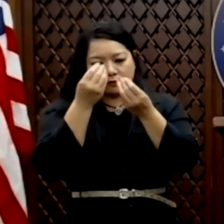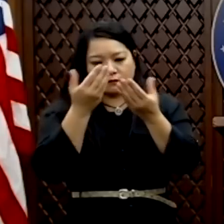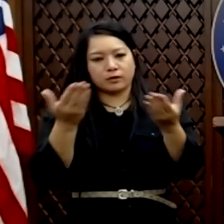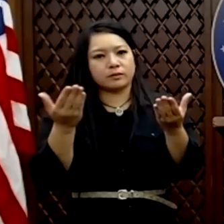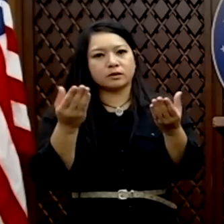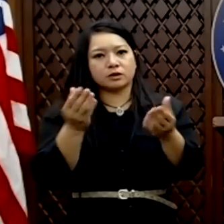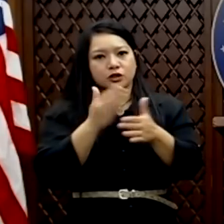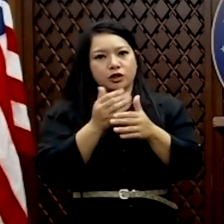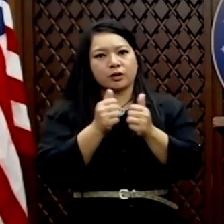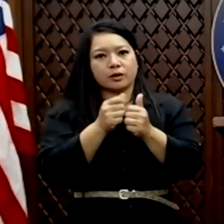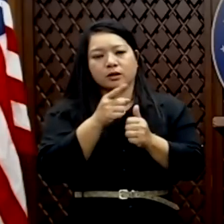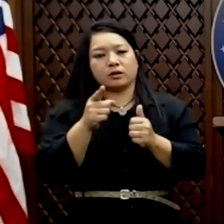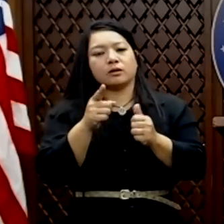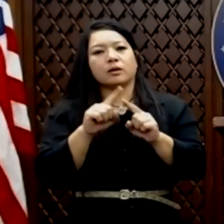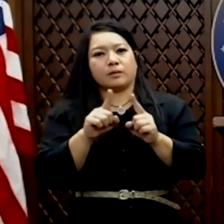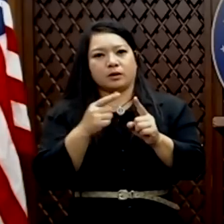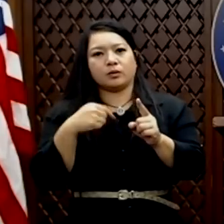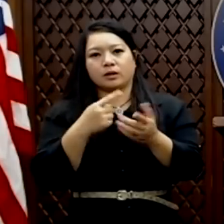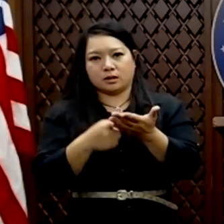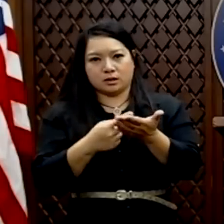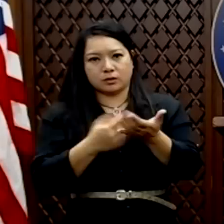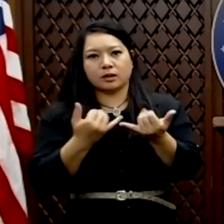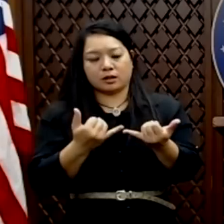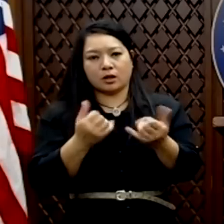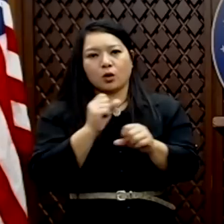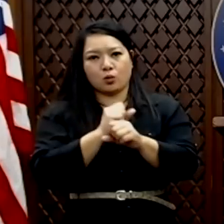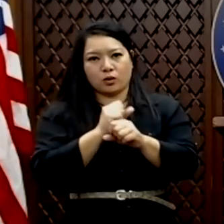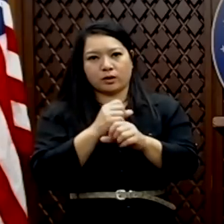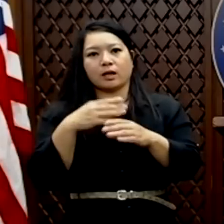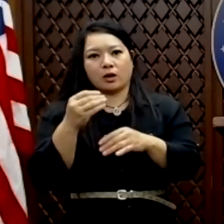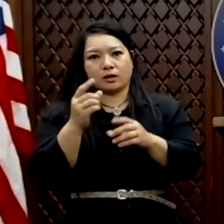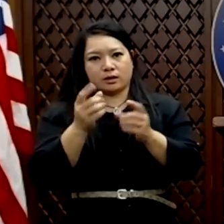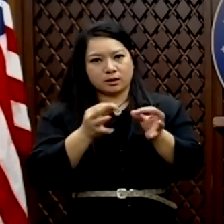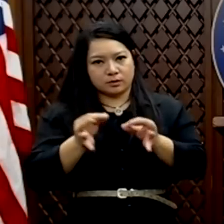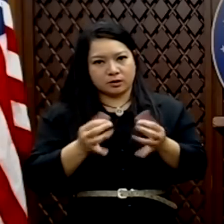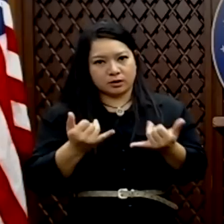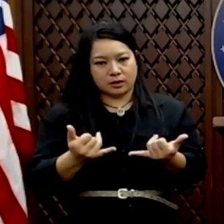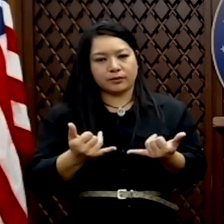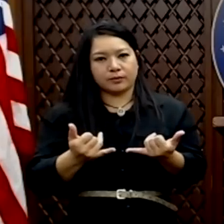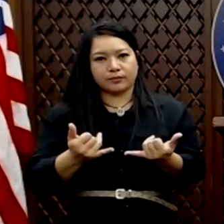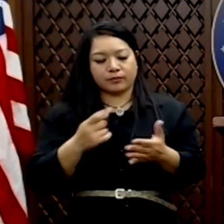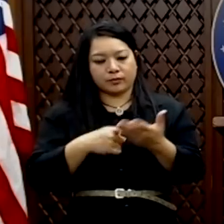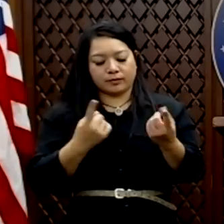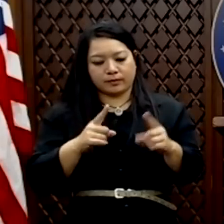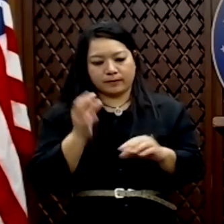information right now, other than we are discussing it and we are working out the details.